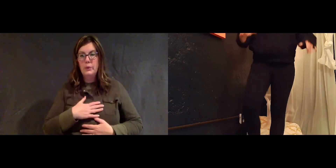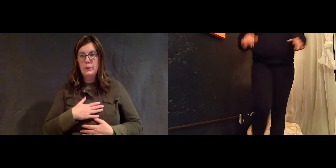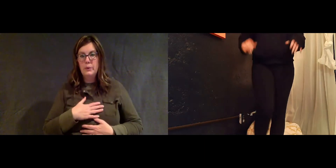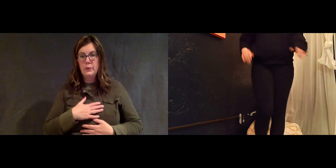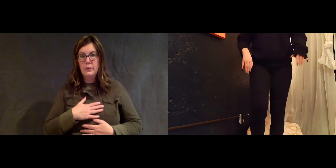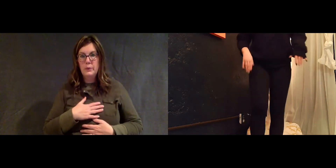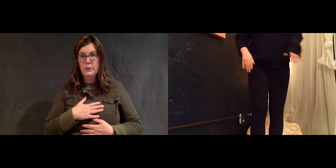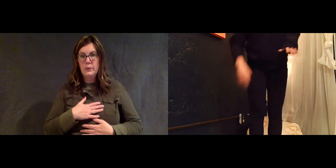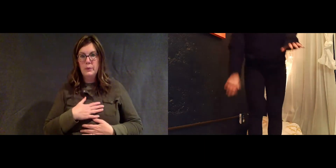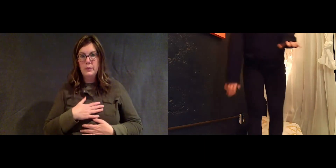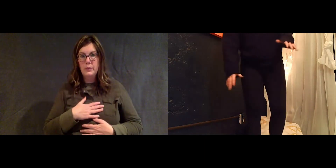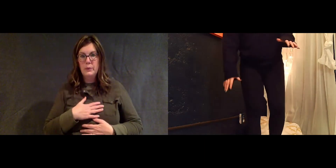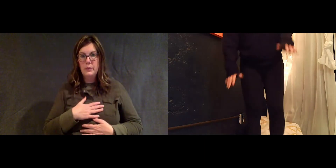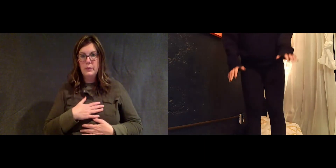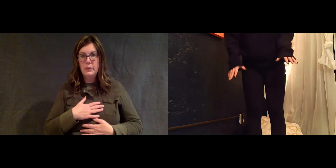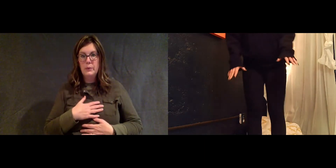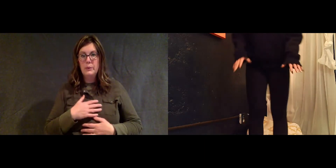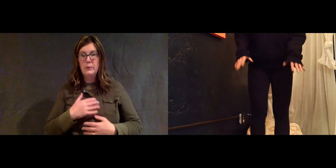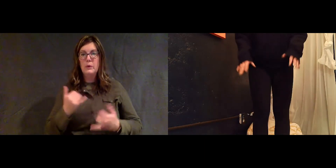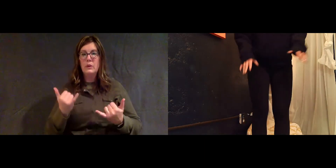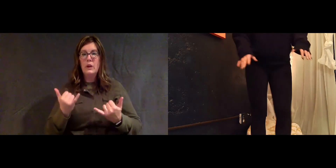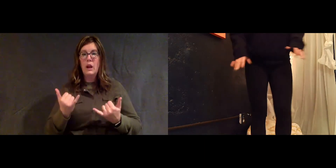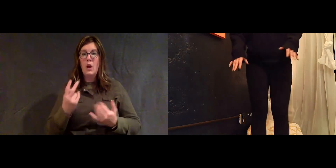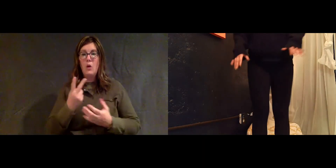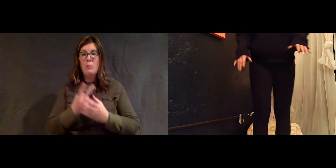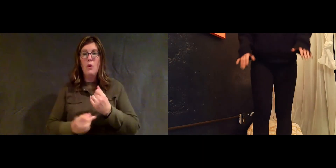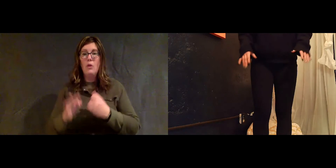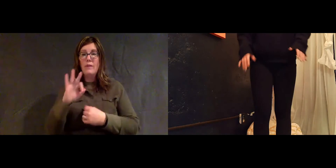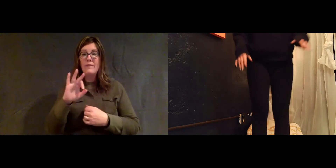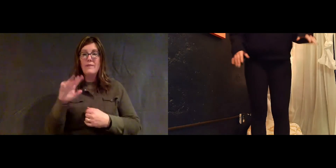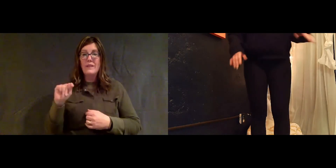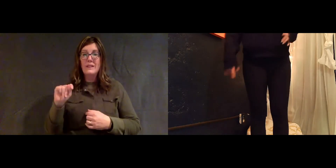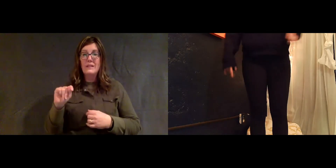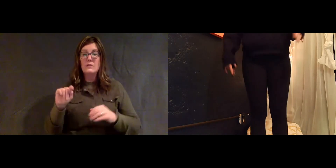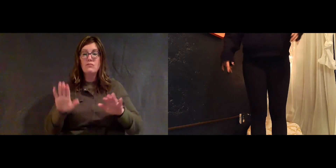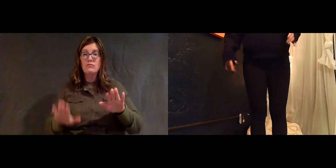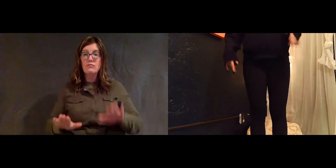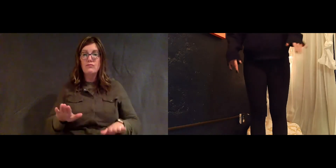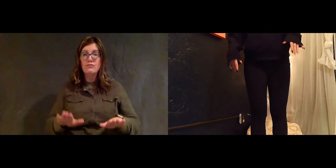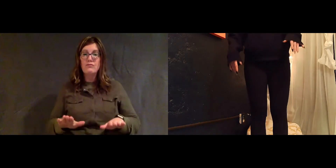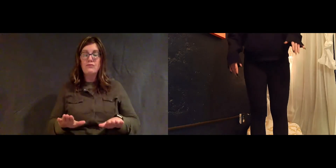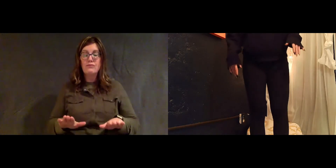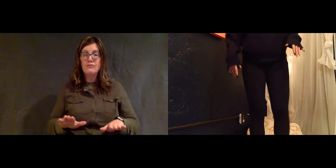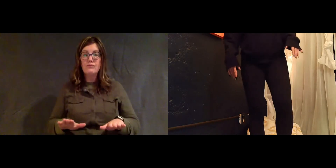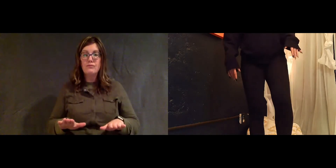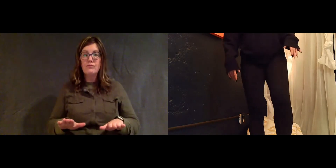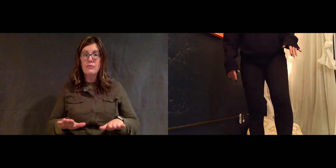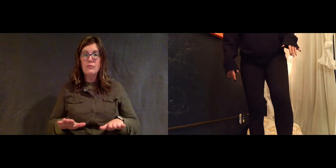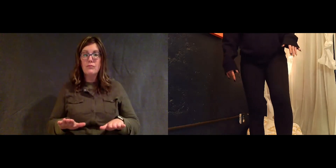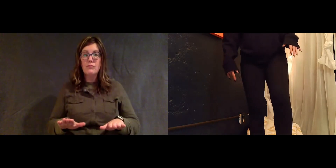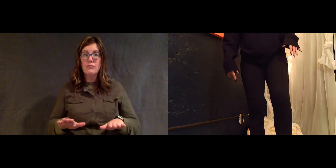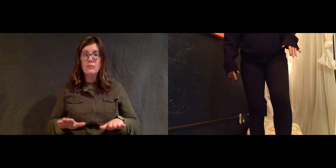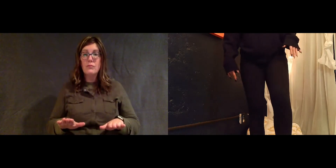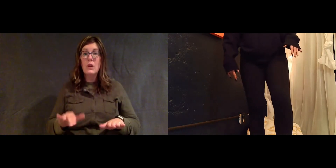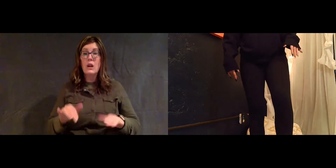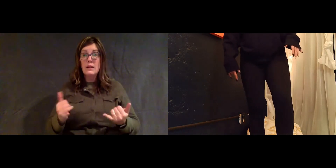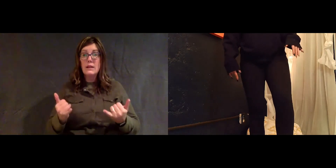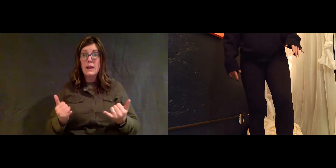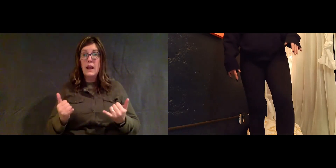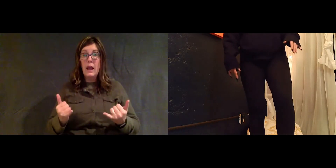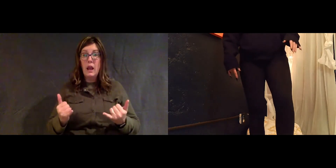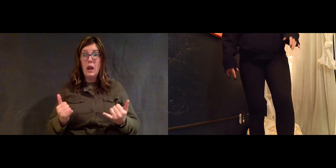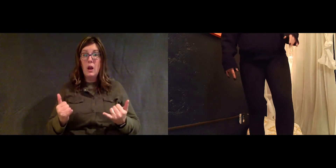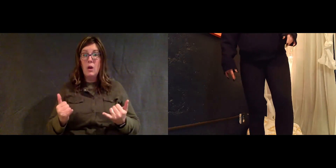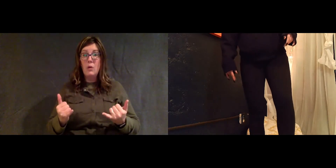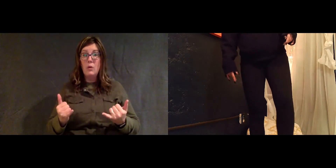All right, go ahead and return both of your feet to a more neutral position on the ground. And whatever foot you were balancing on, go ahead and turn your toes